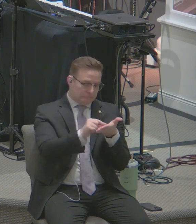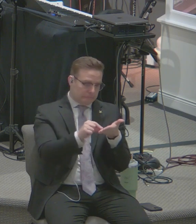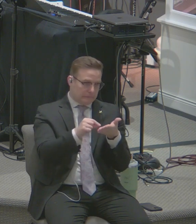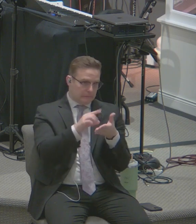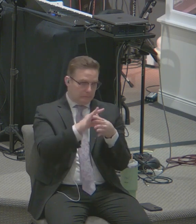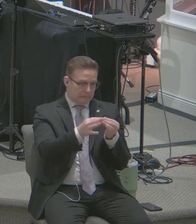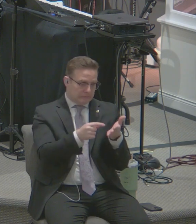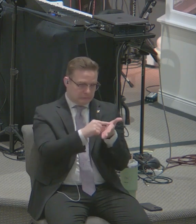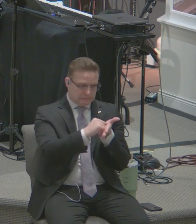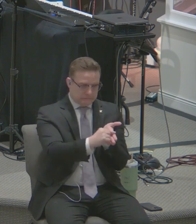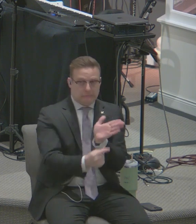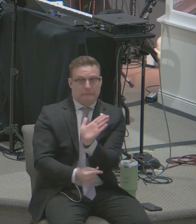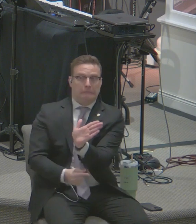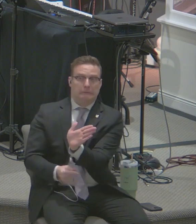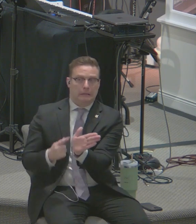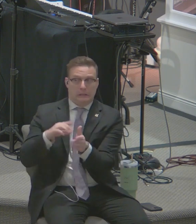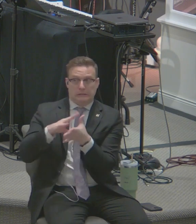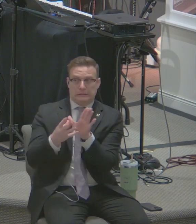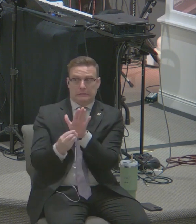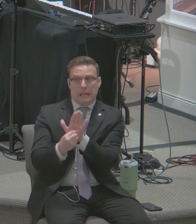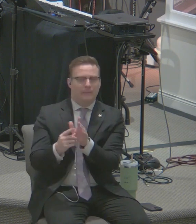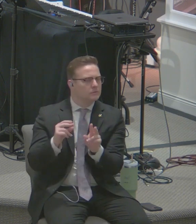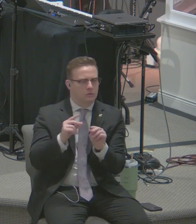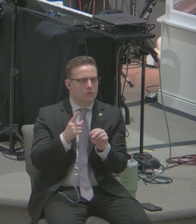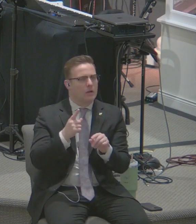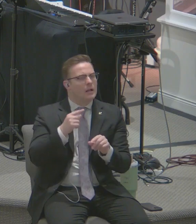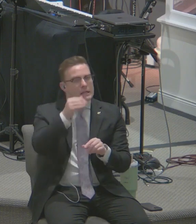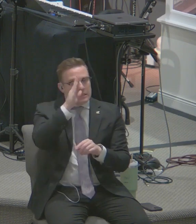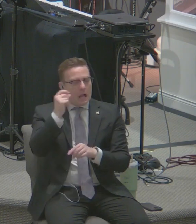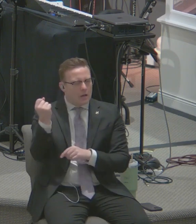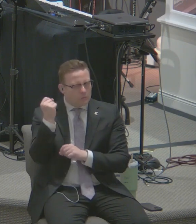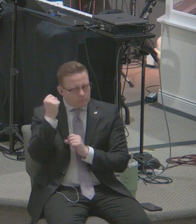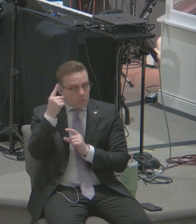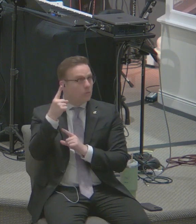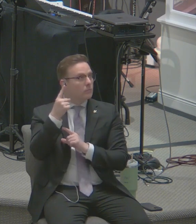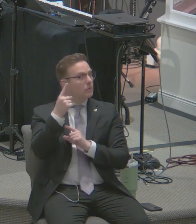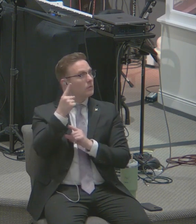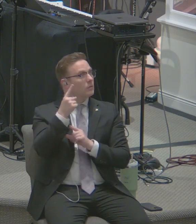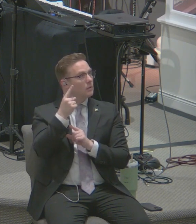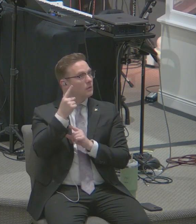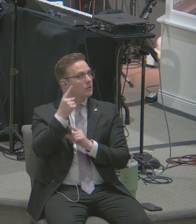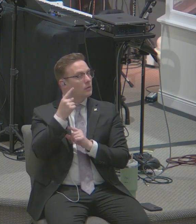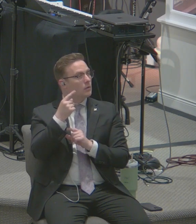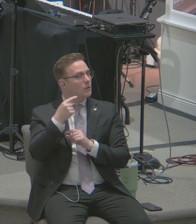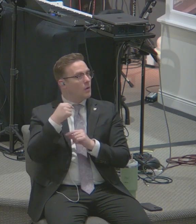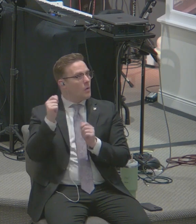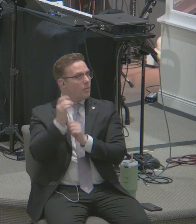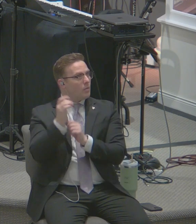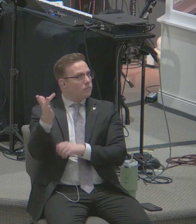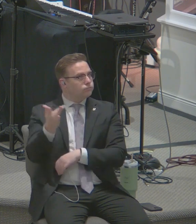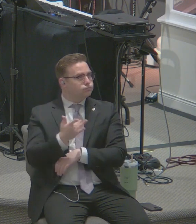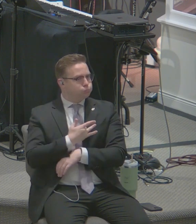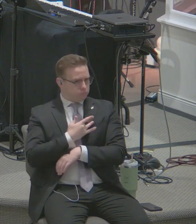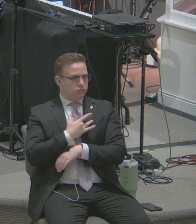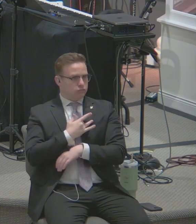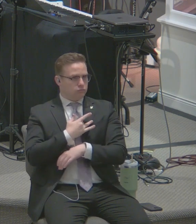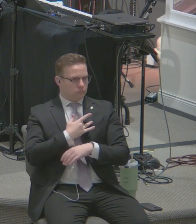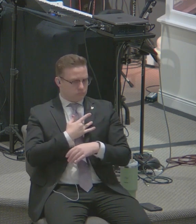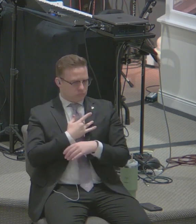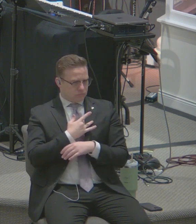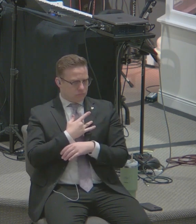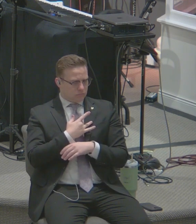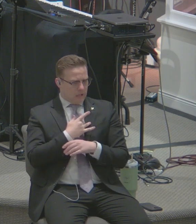Saturday morning and probably did so because I would have assumed this message was just myself. Well, it's